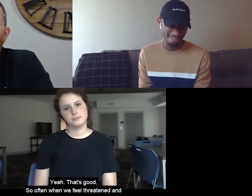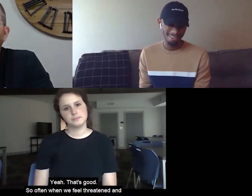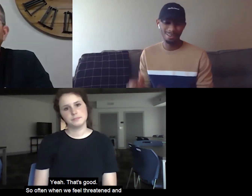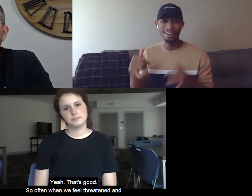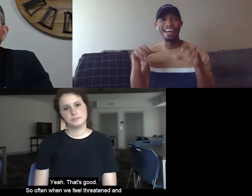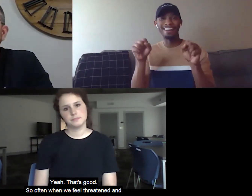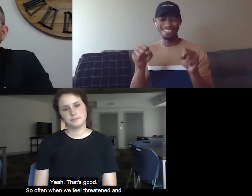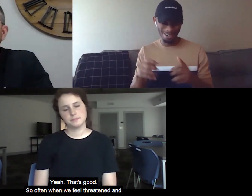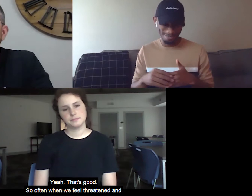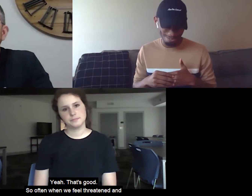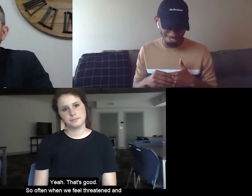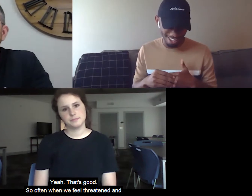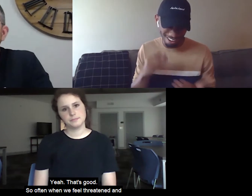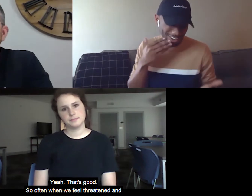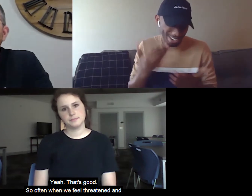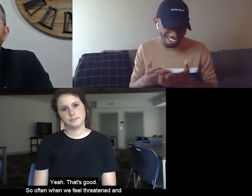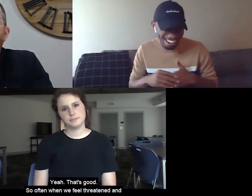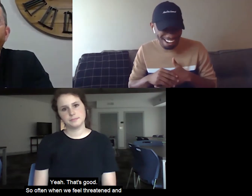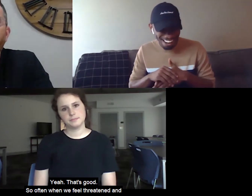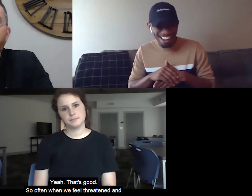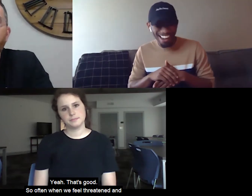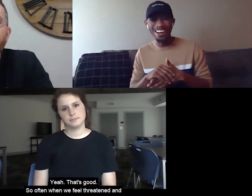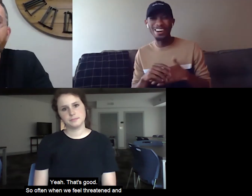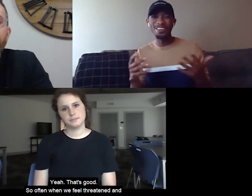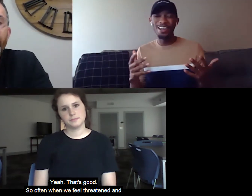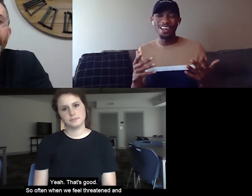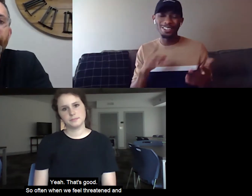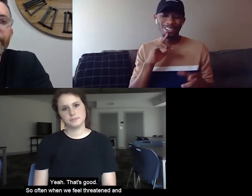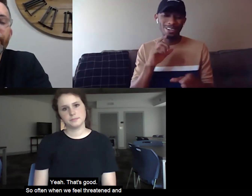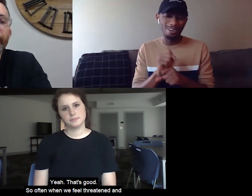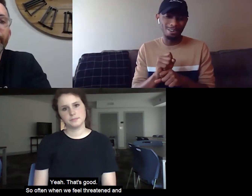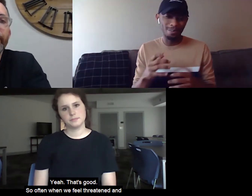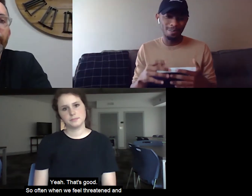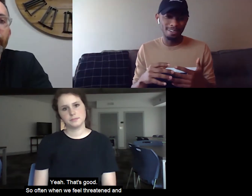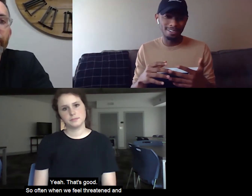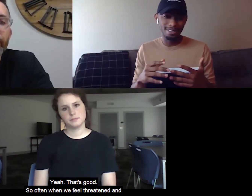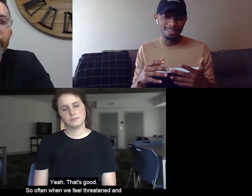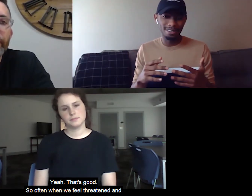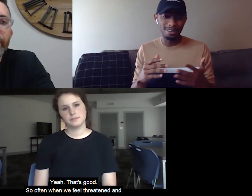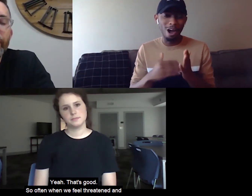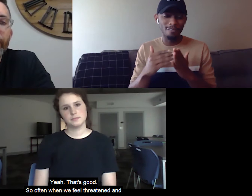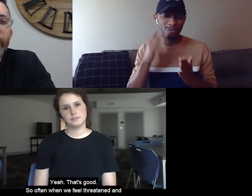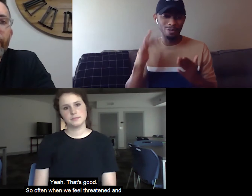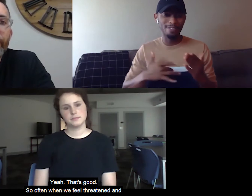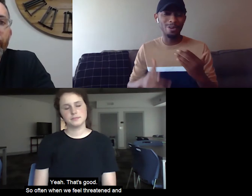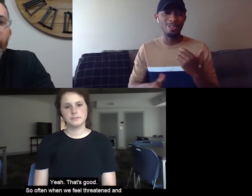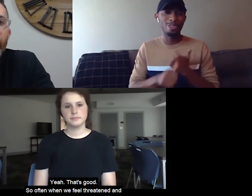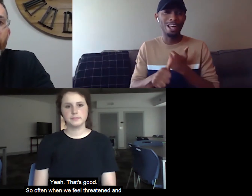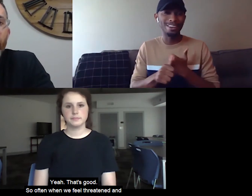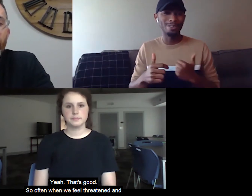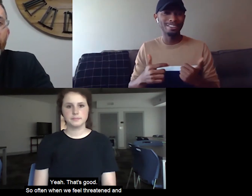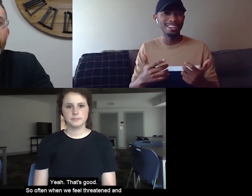Yeah, yeah, um, yeah, that's good. Yeah, and so often when we